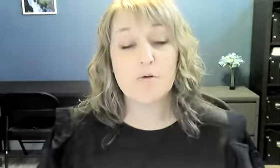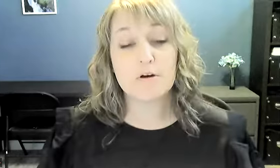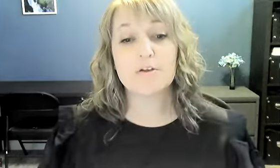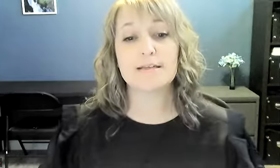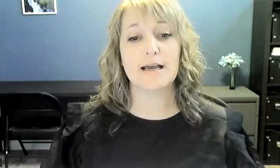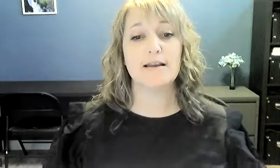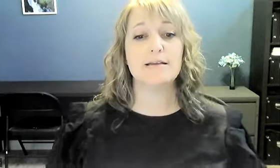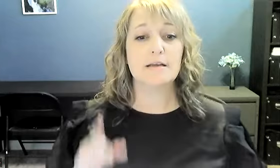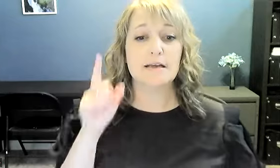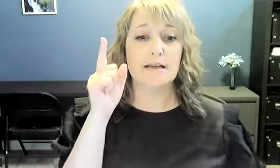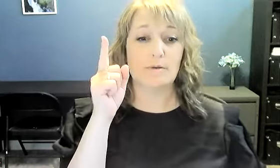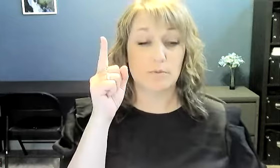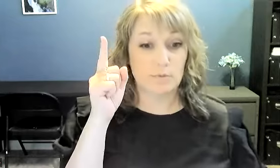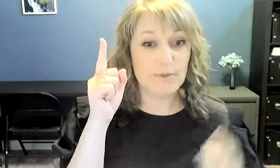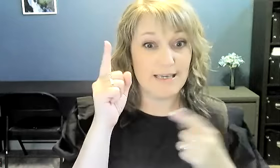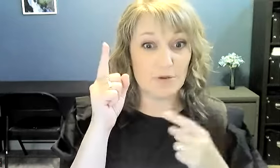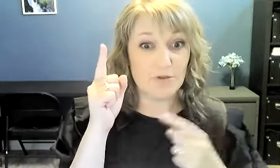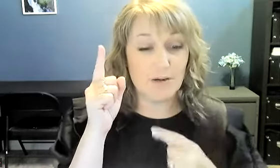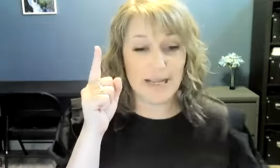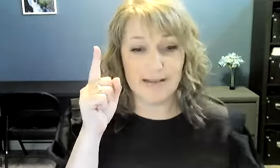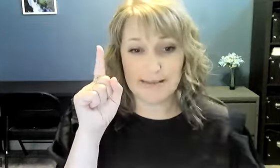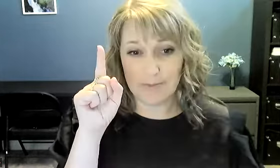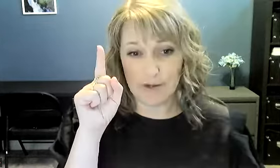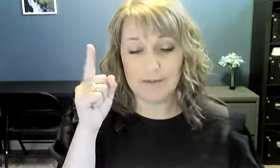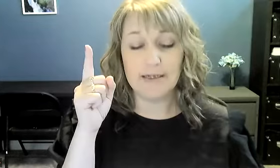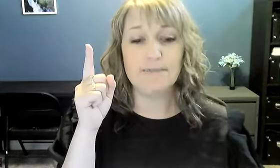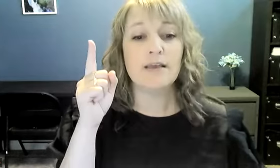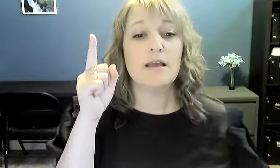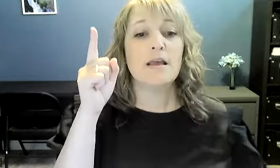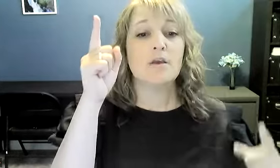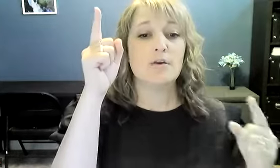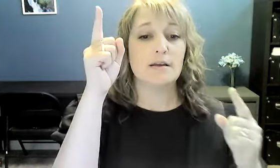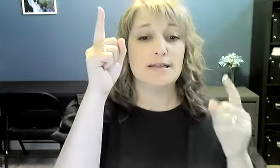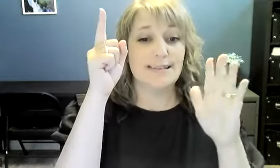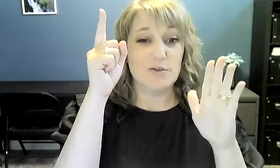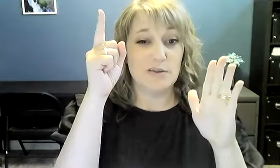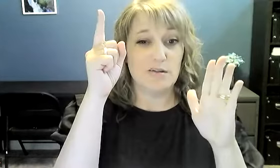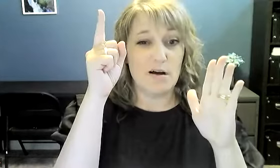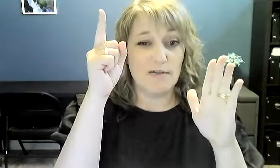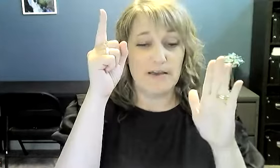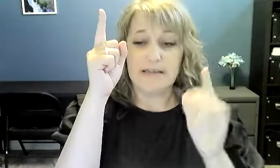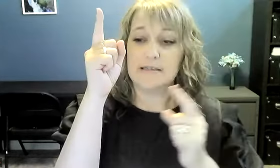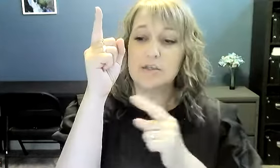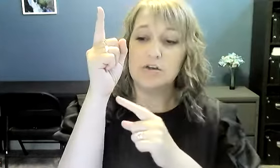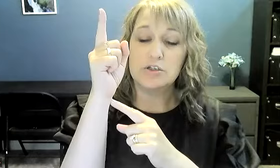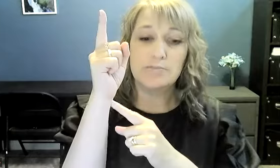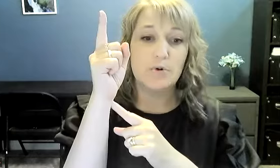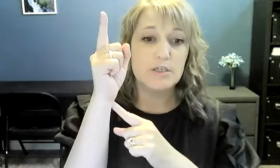Or you can sign it, keep your dominant hand the same way, right? You can, instead of doing the clock face, you can just point to